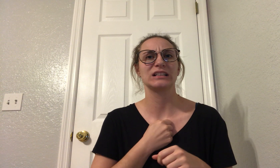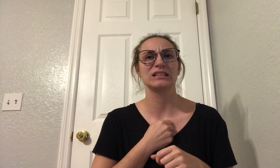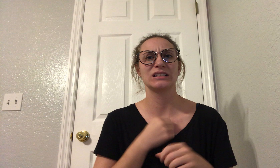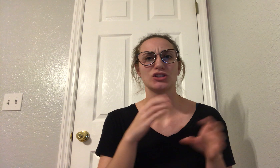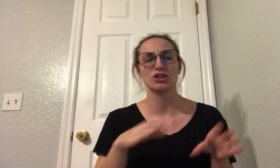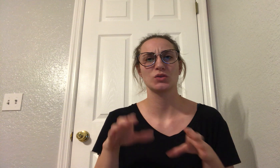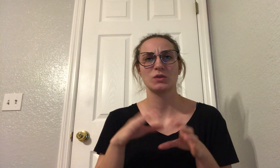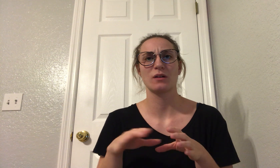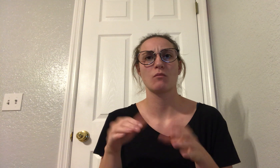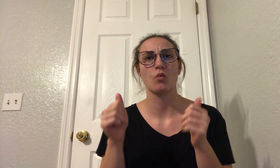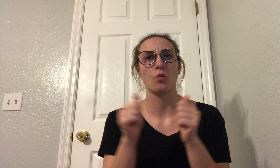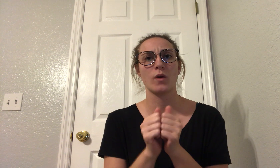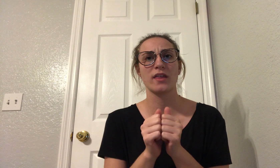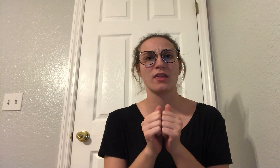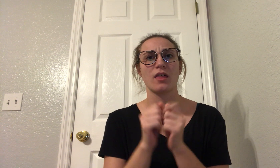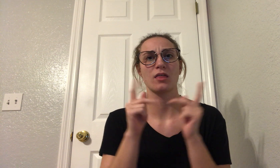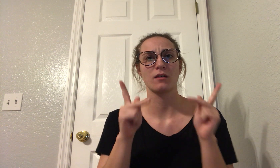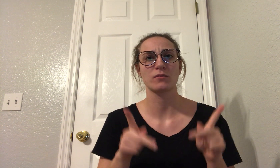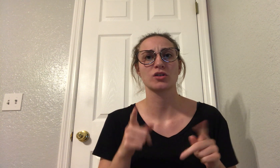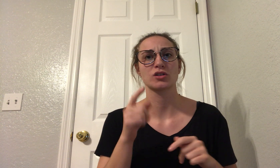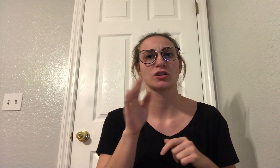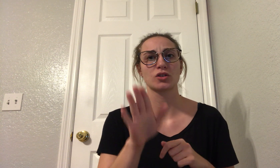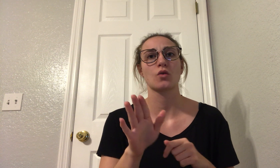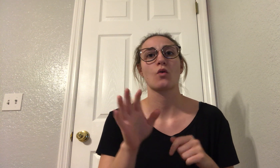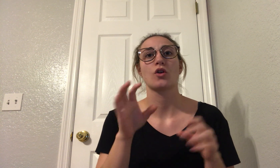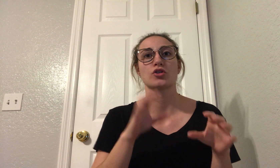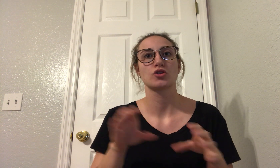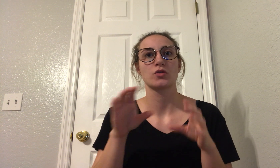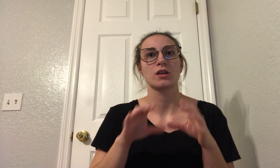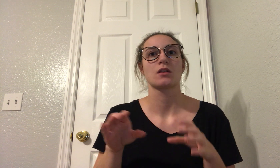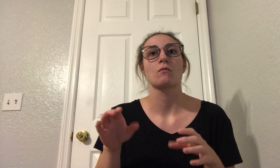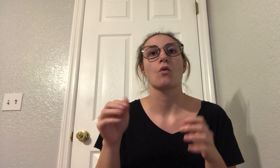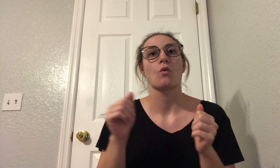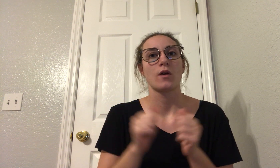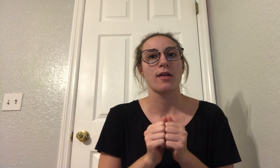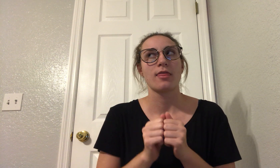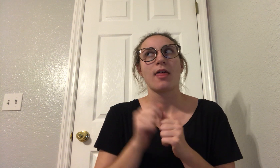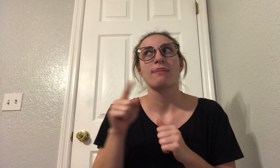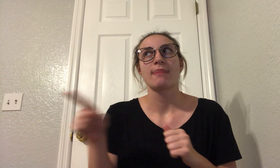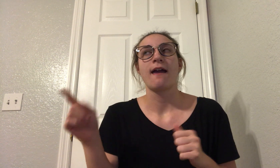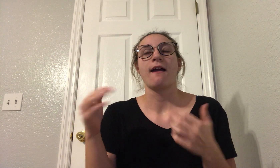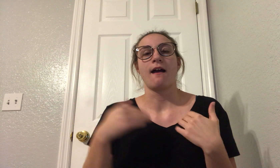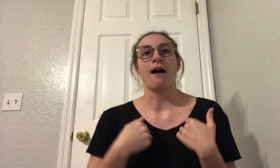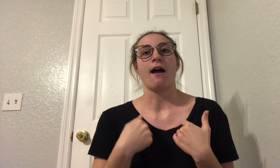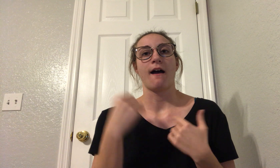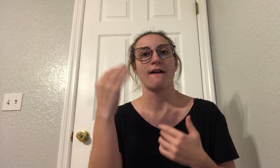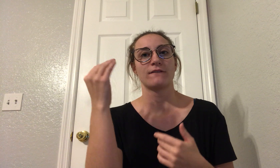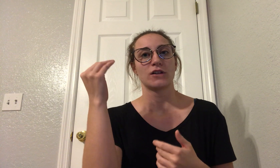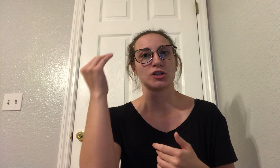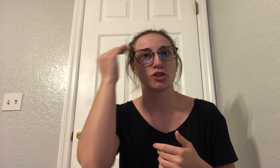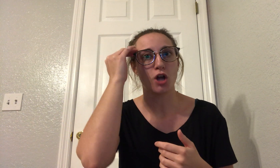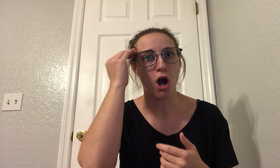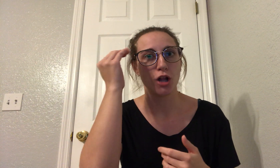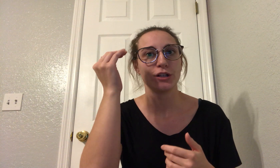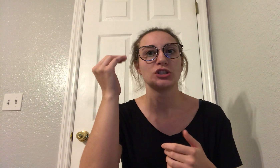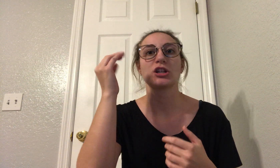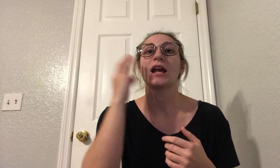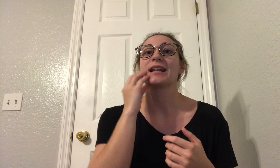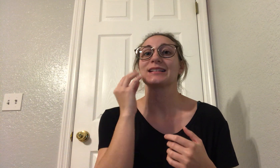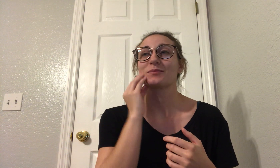make sure that they have some, knowledge, experience, and are not going to get you hurt. I'm just going